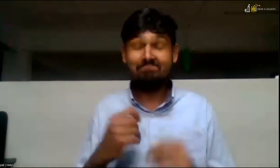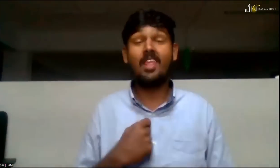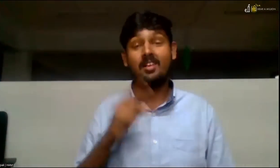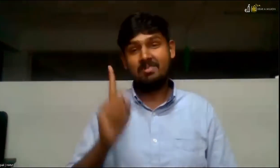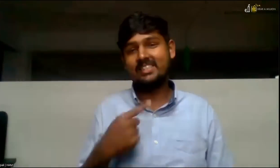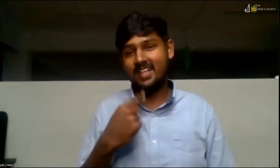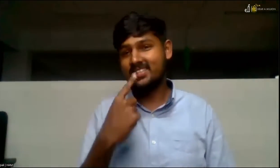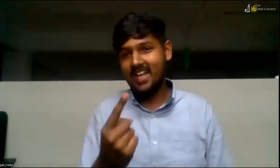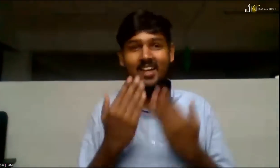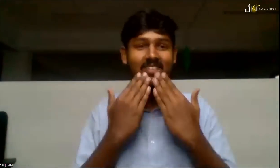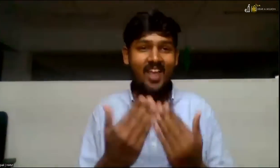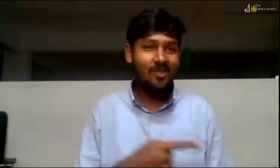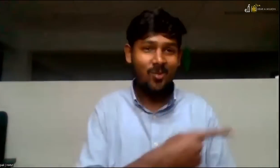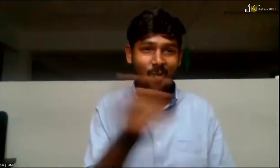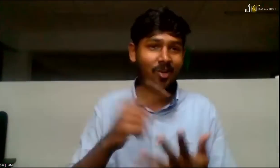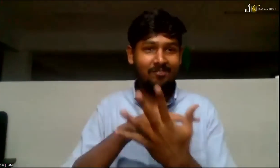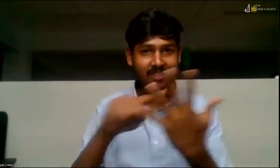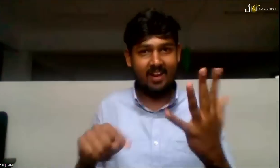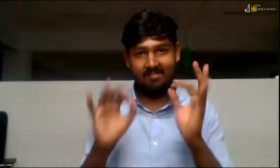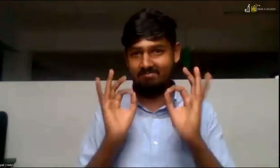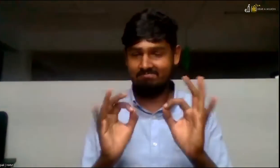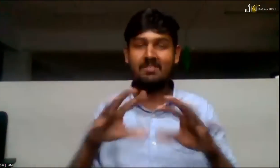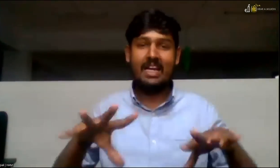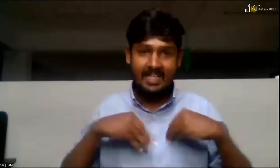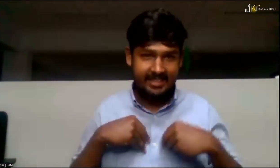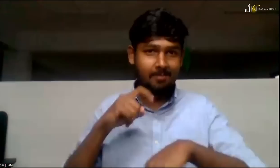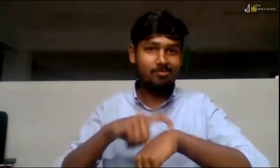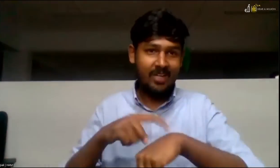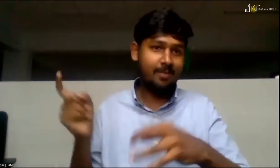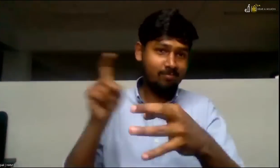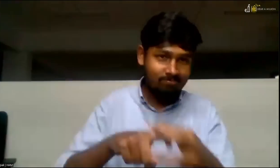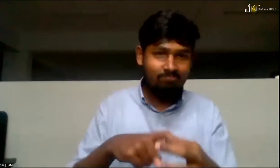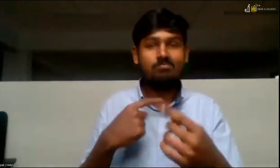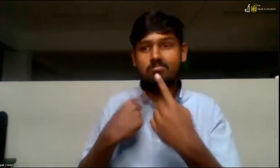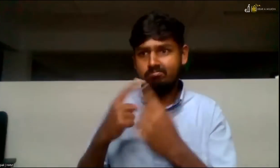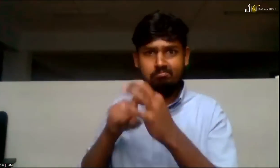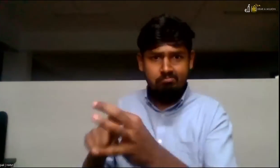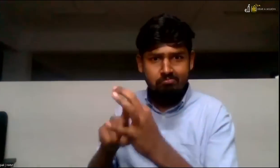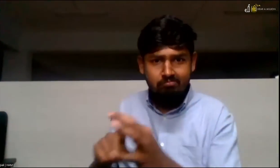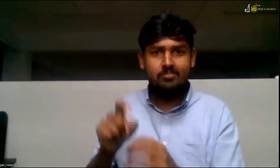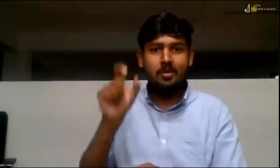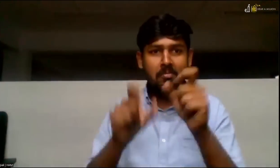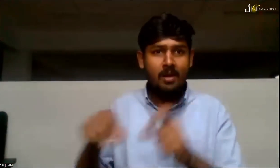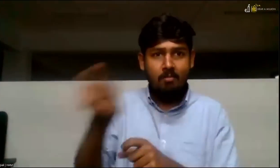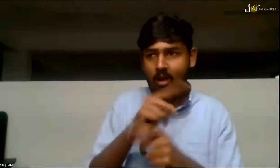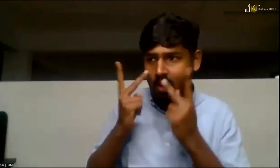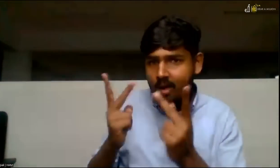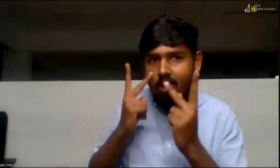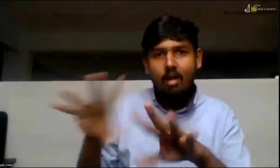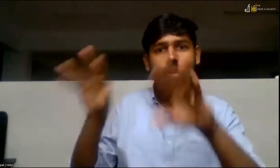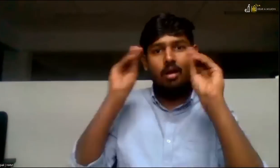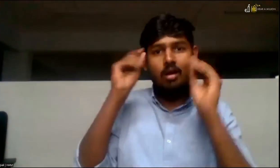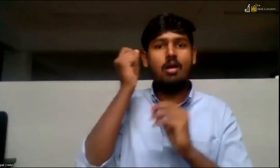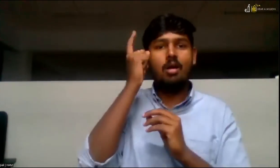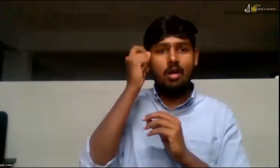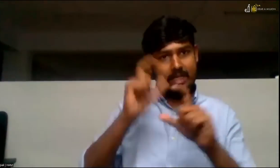it. We should end up the session, right? We don't have the panelists. Okay, but yes, I wanted to thank all the five panelists with